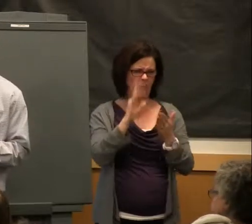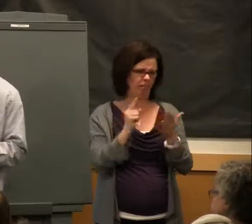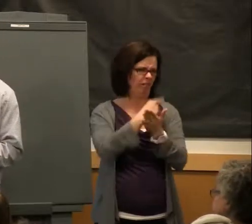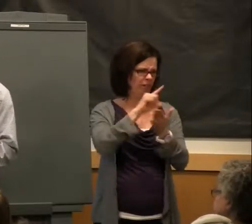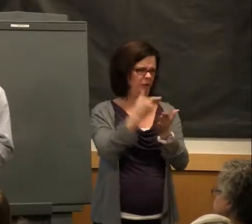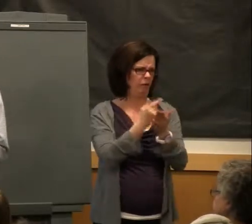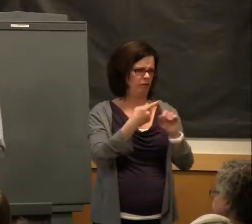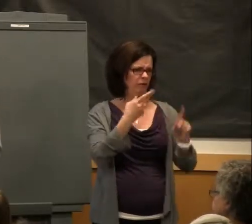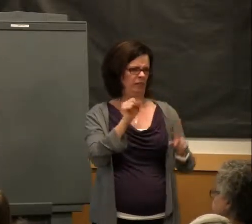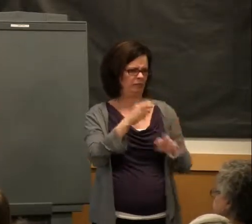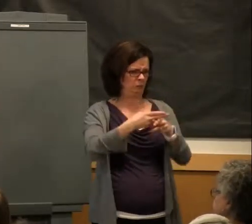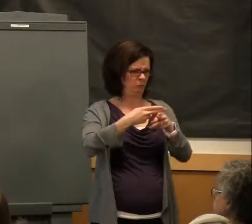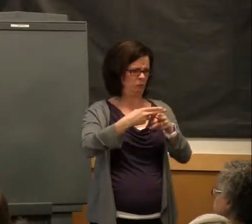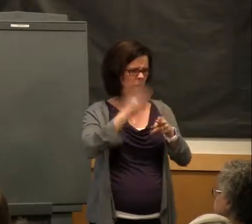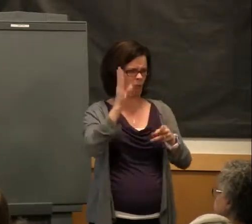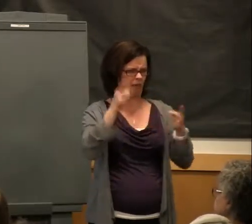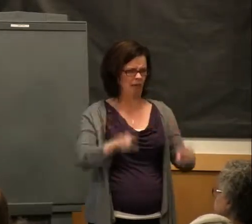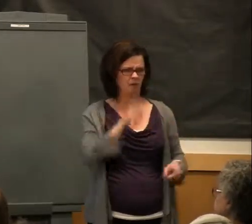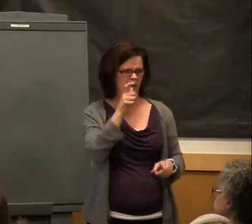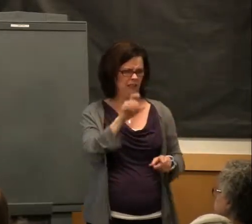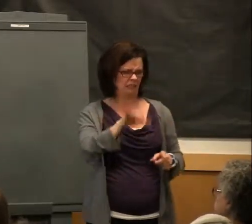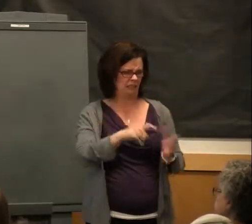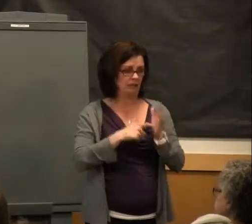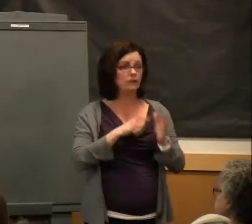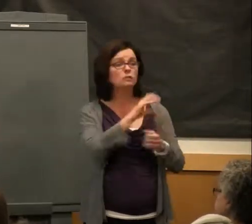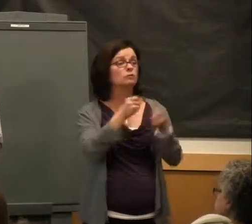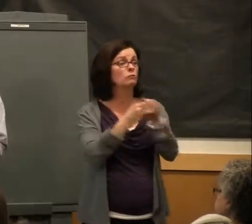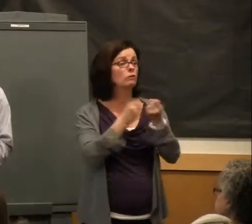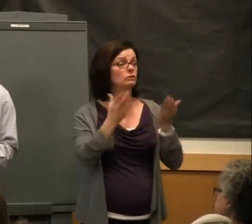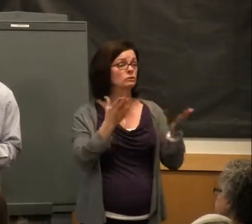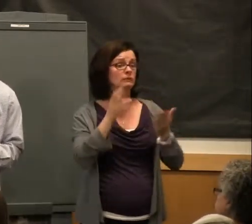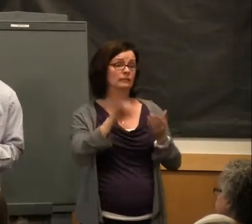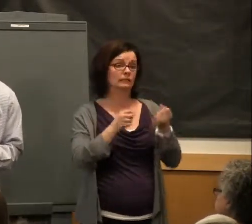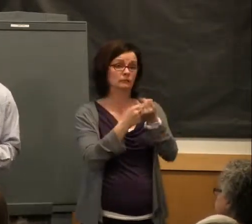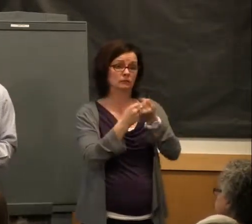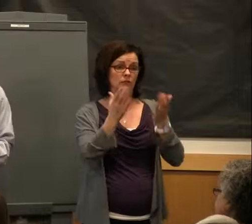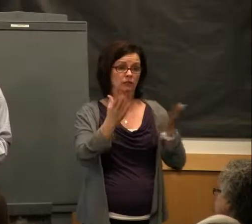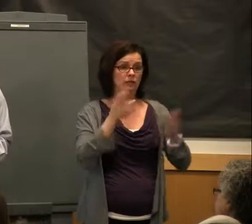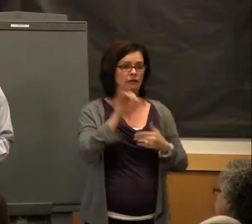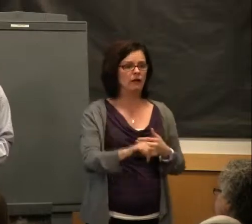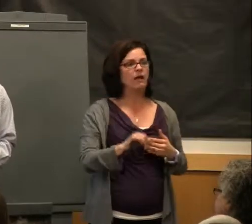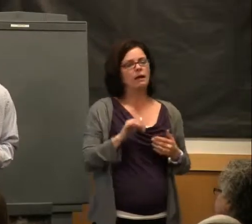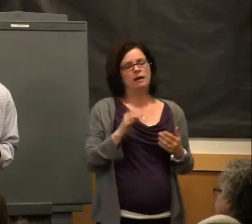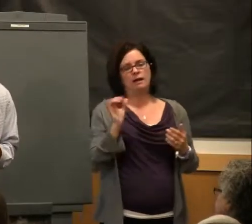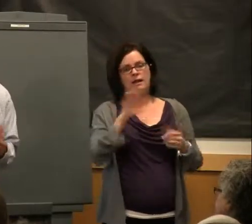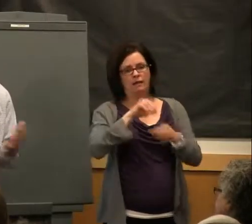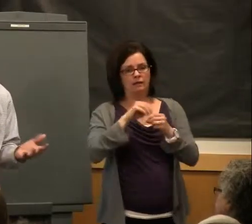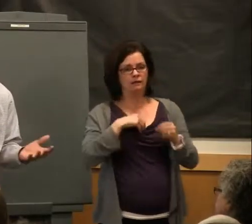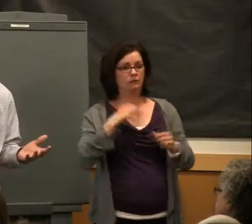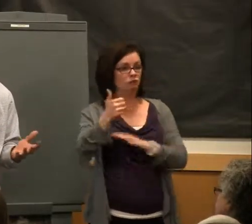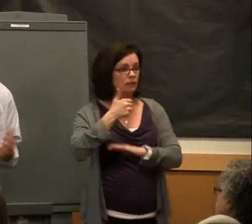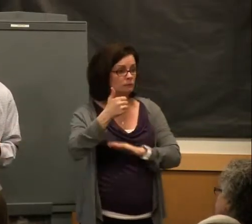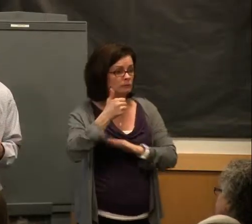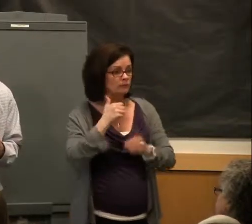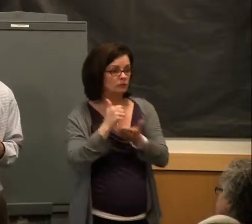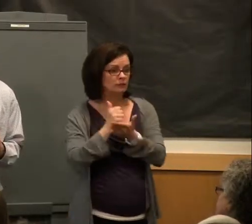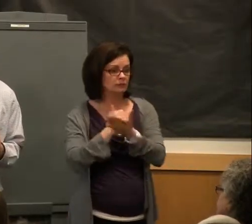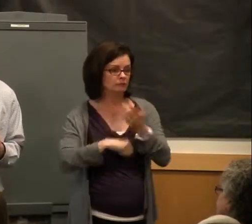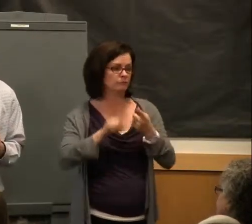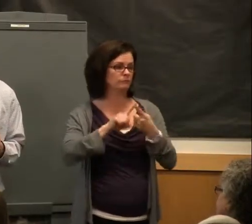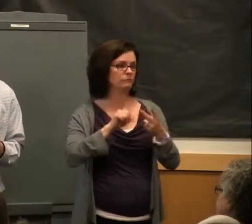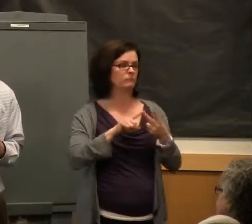from high school very soon. Supportive services. Supportive services are things like transportation